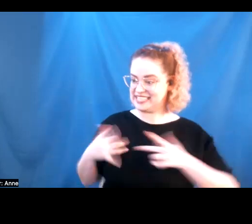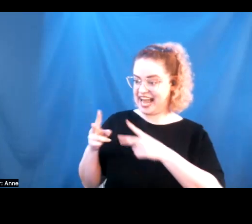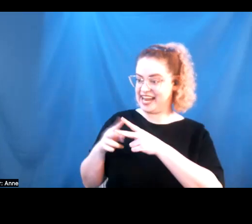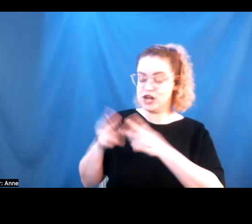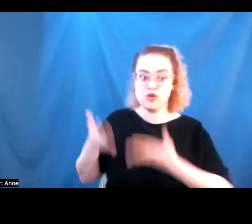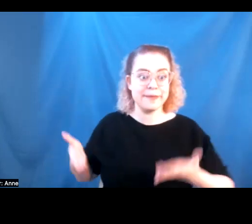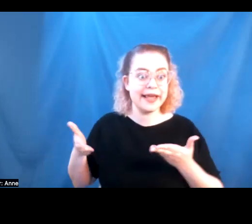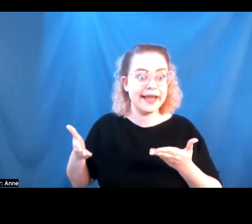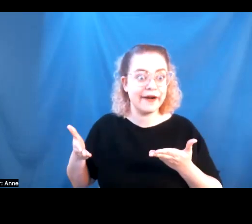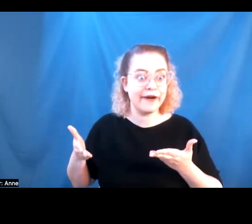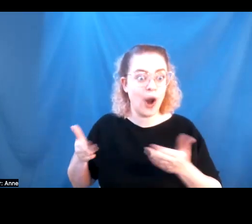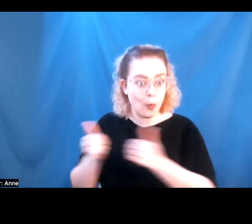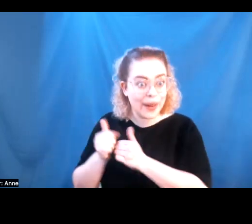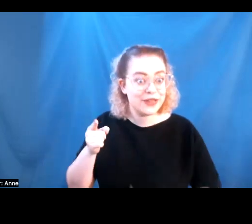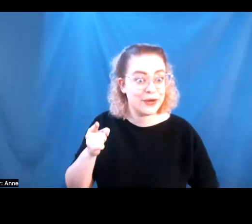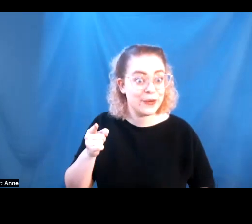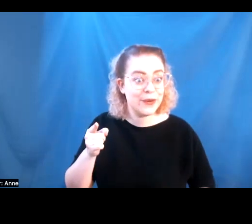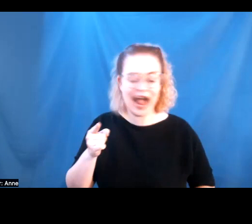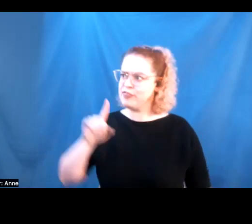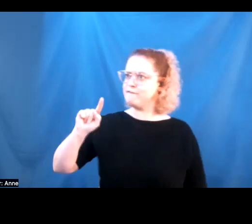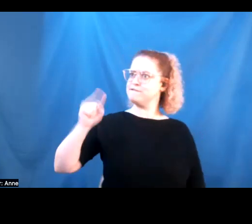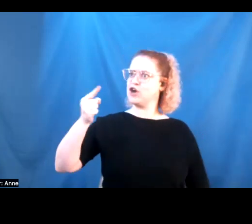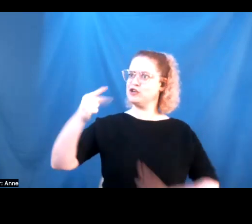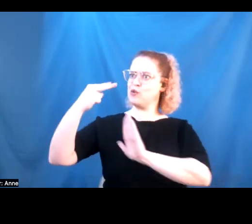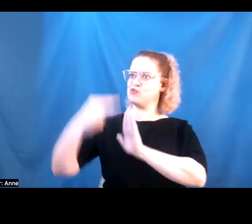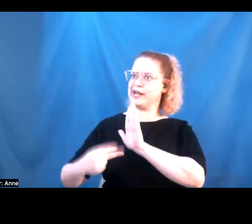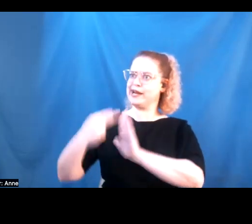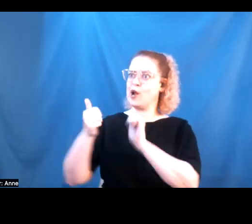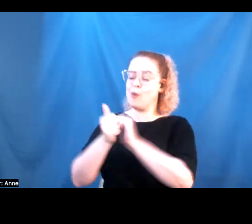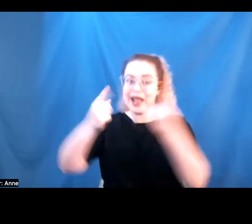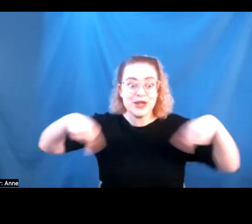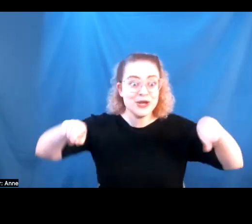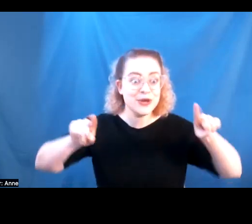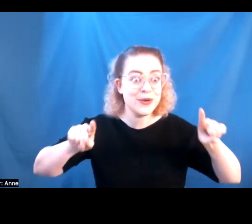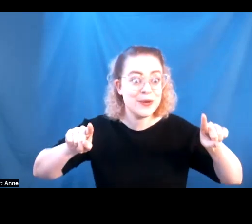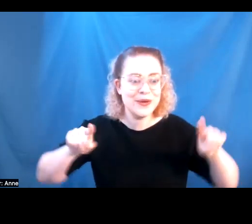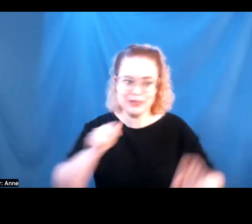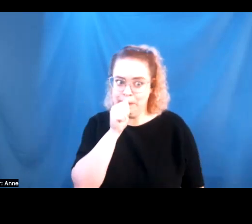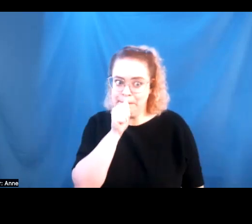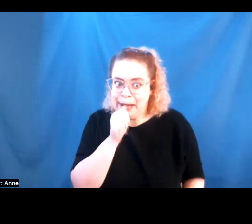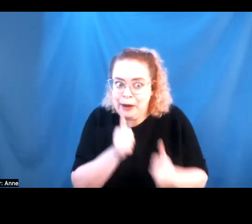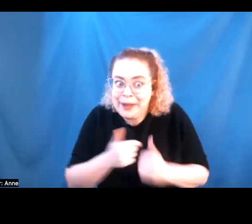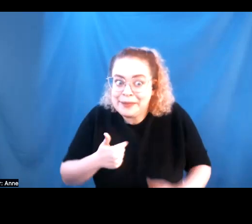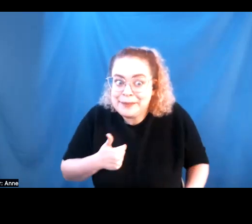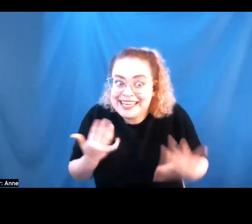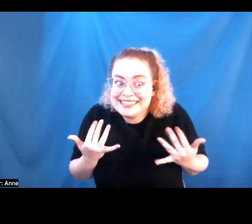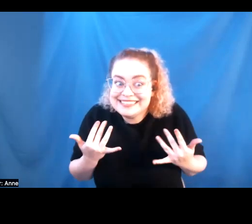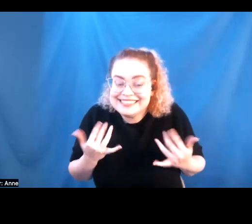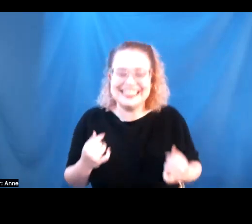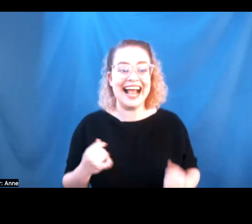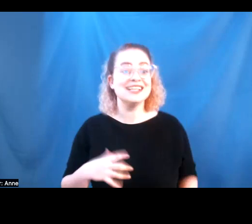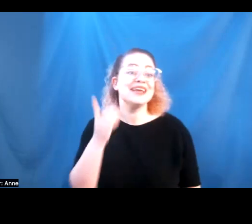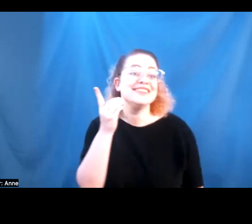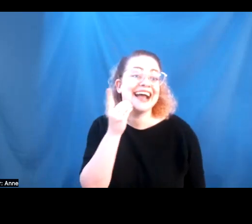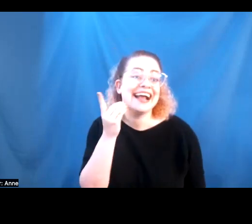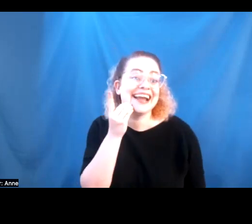guys are actually the first reading I get to do. So this will be exciting. Bear with me. So we have Dinah and Chloe today. The title